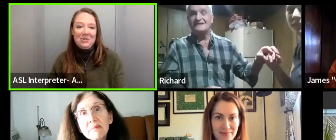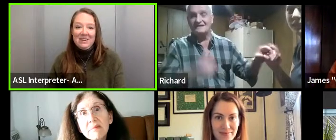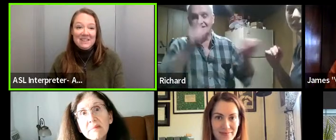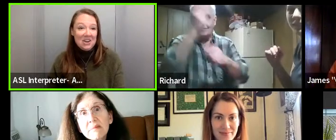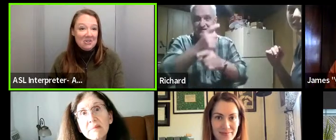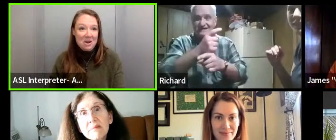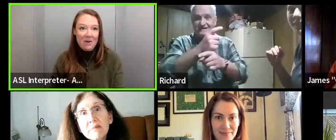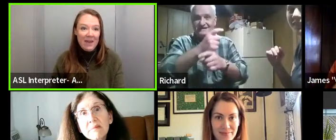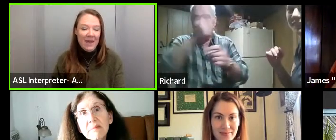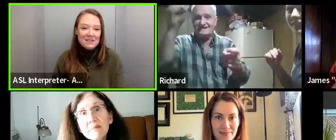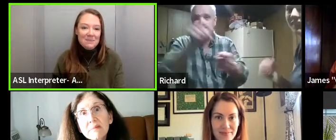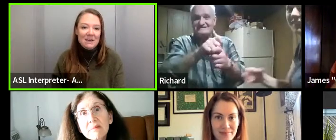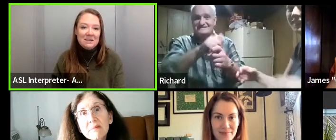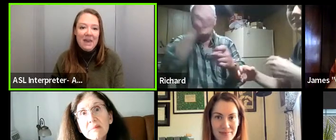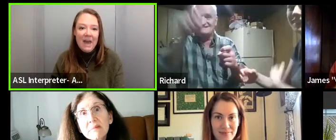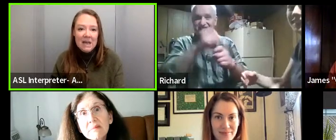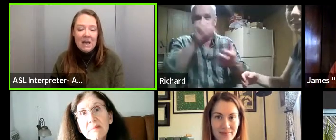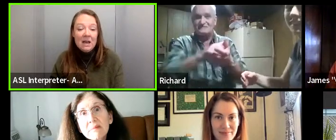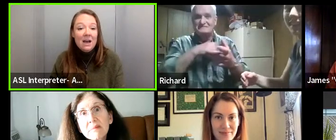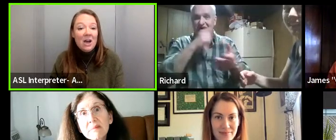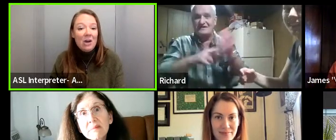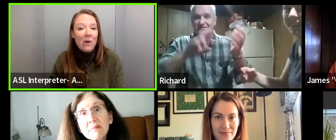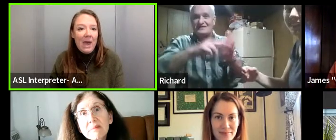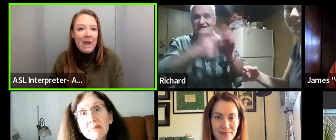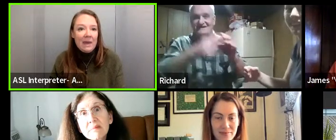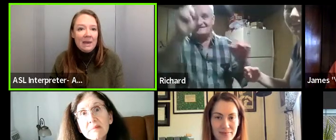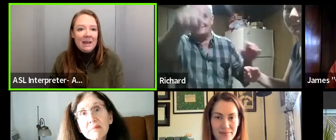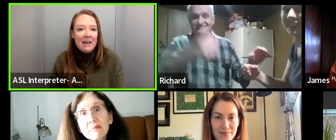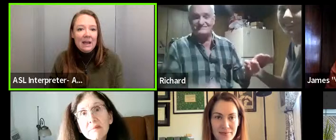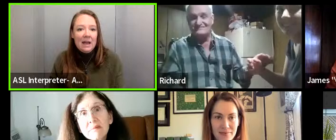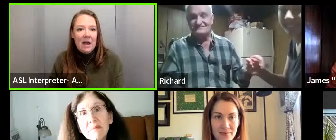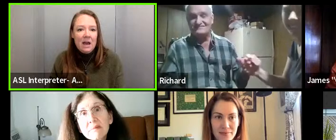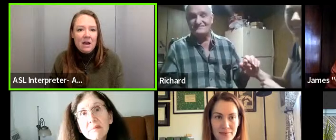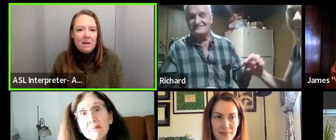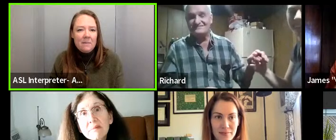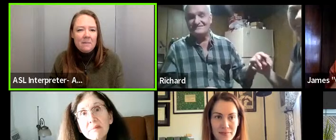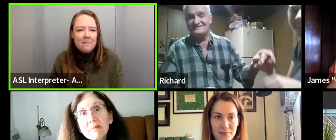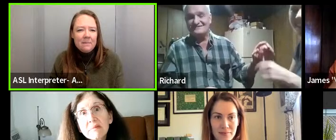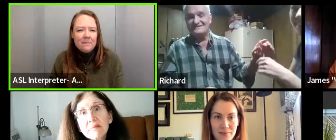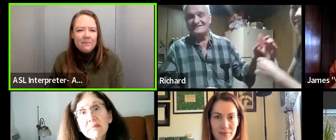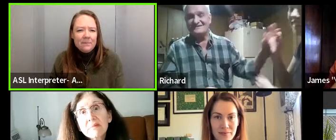This is Chris. I don't know. I can't speak to that. Okay.